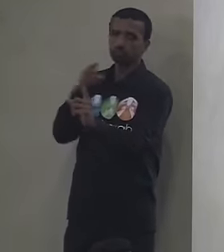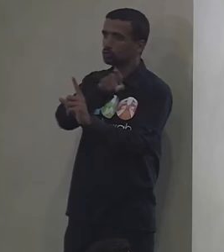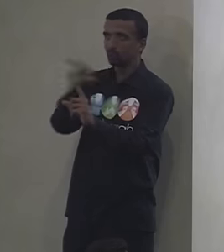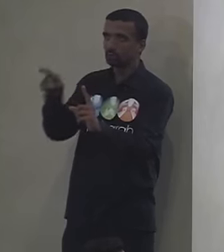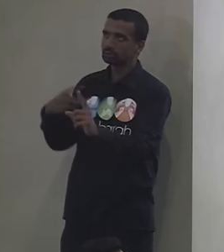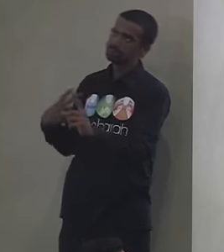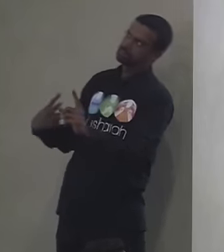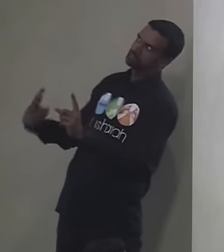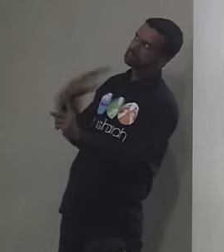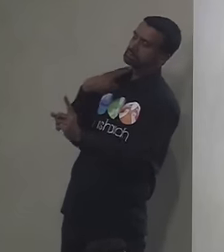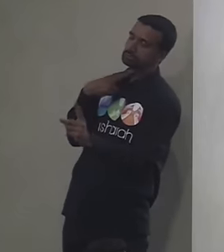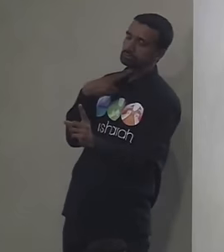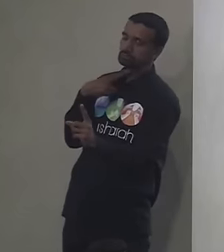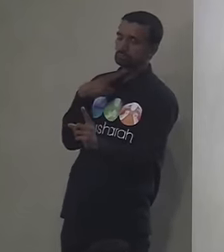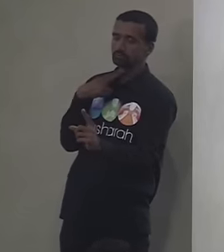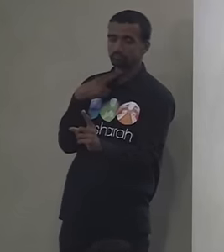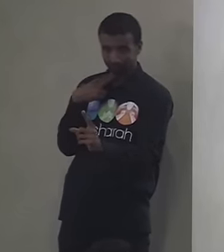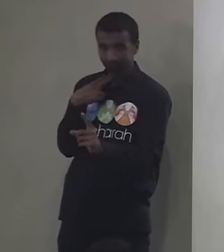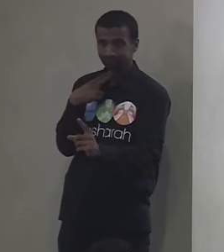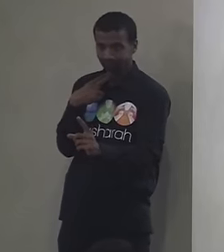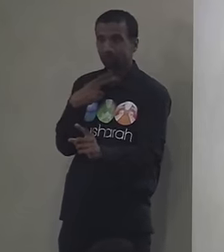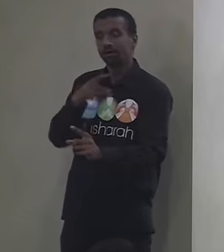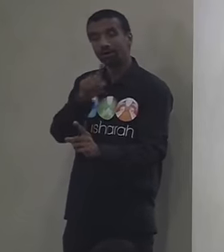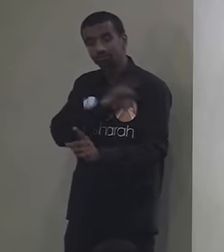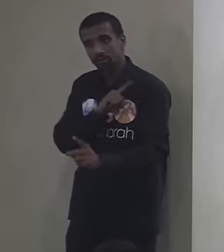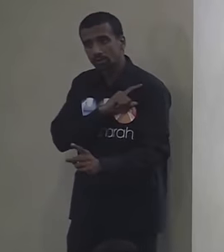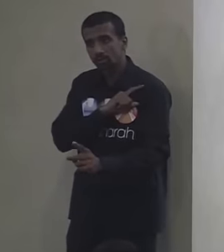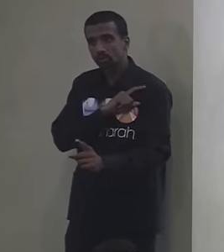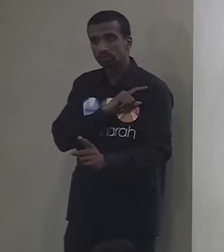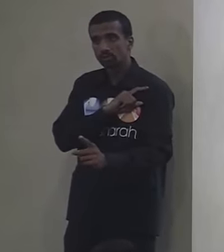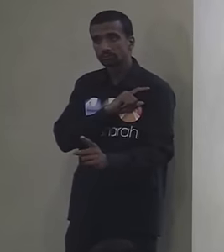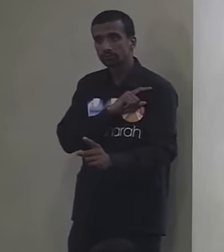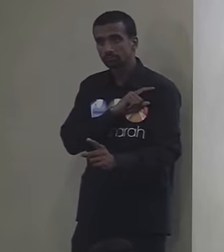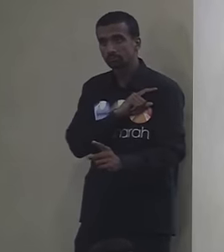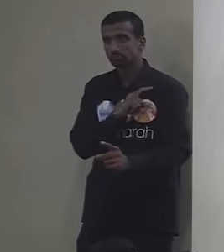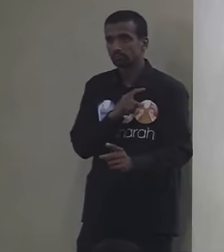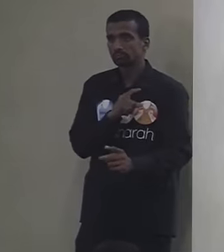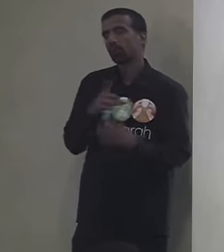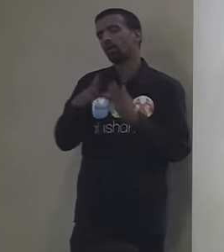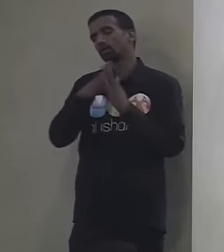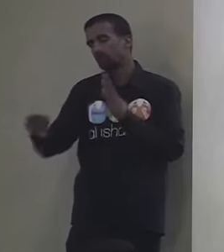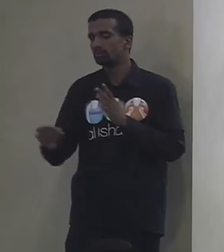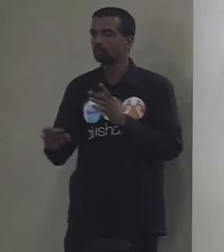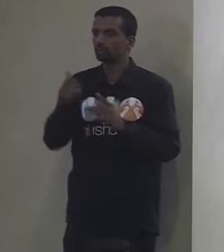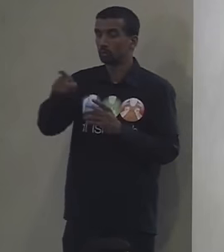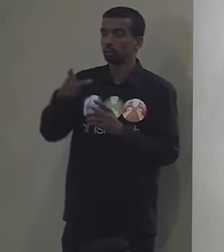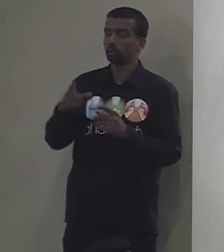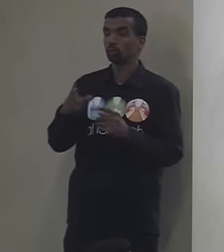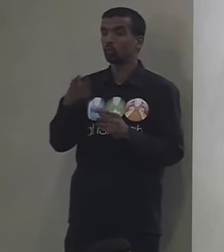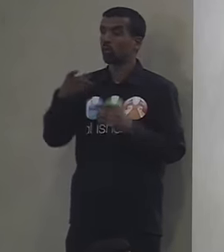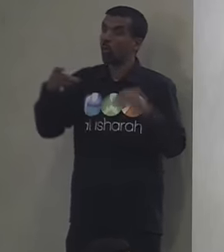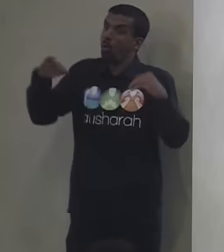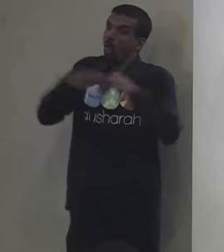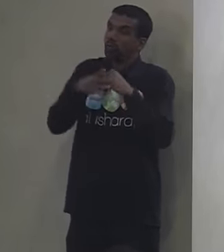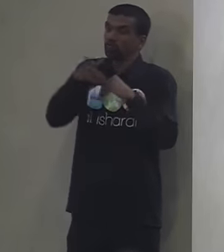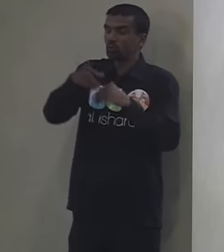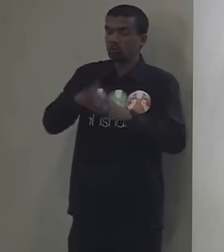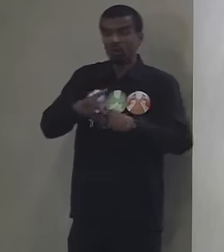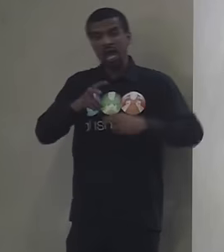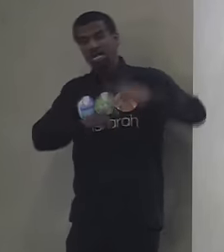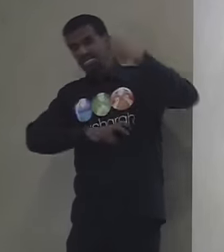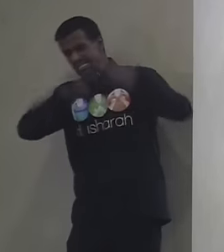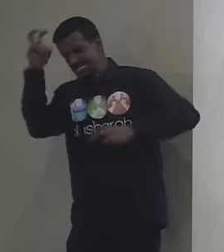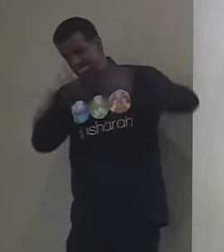So to give you a reminder, you have a really bad argument with your wife, or a really bad argument with your parents, or something like